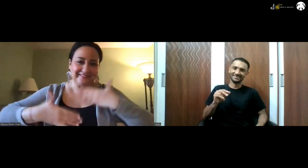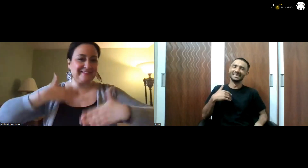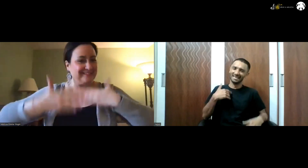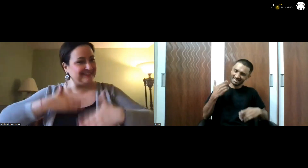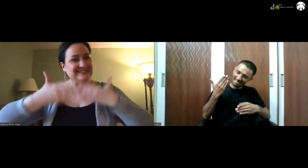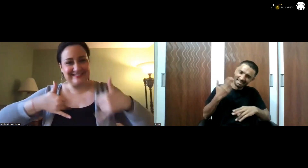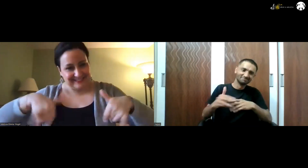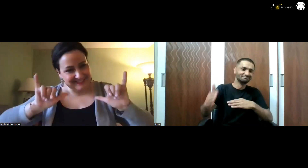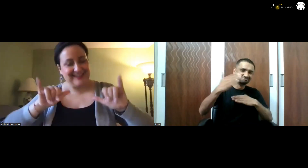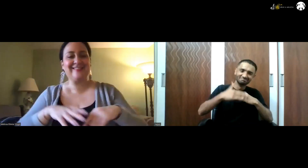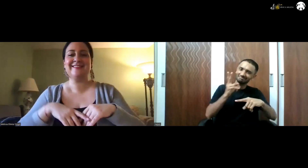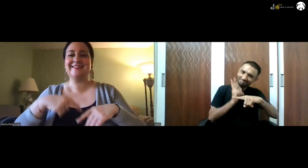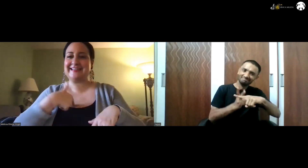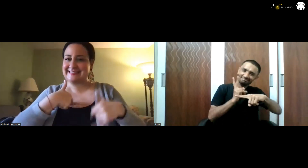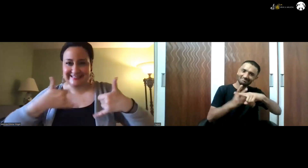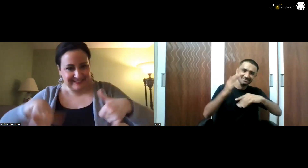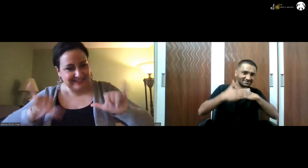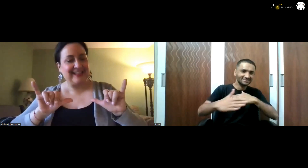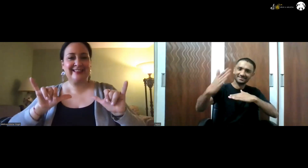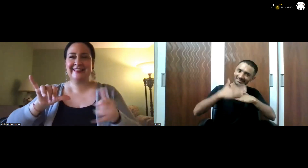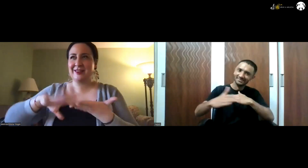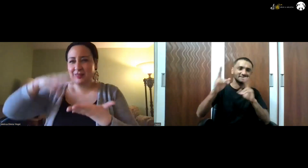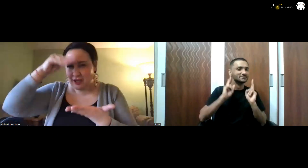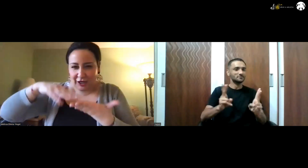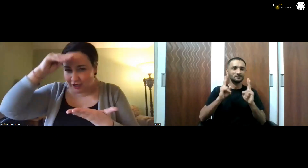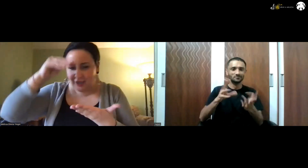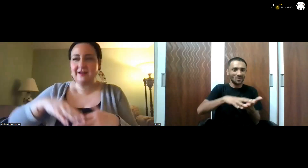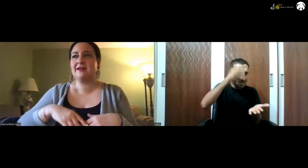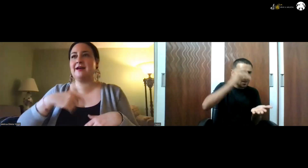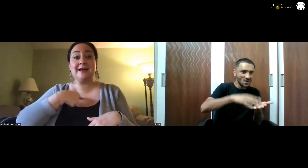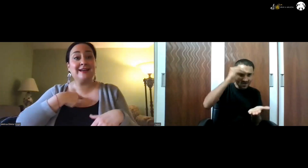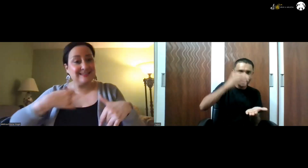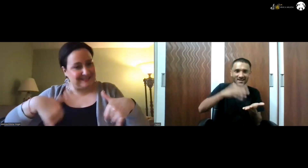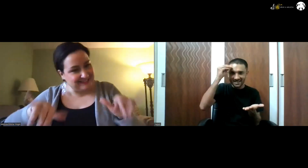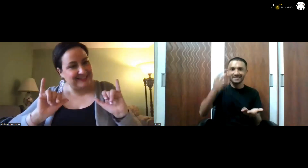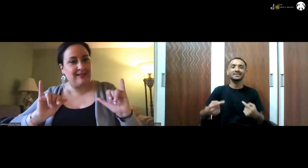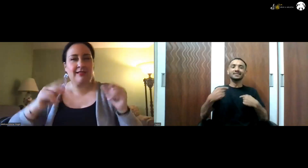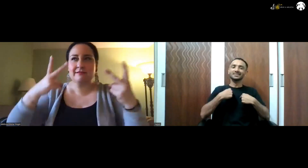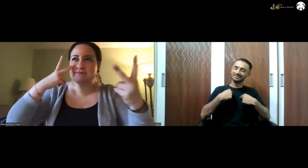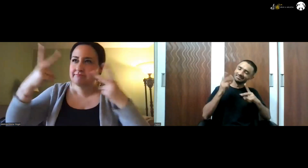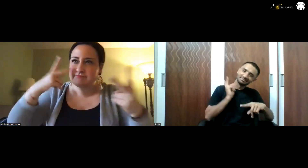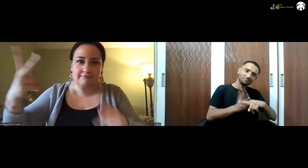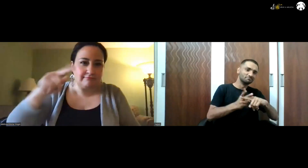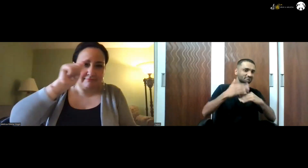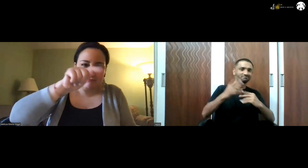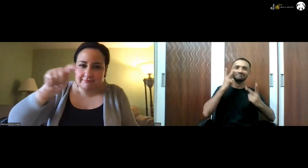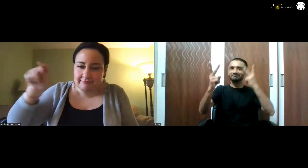not the end of it. It is an ongoing process. We have to keep on working on it, keep on learning, keep